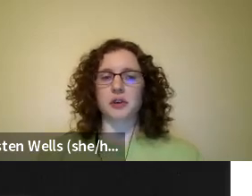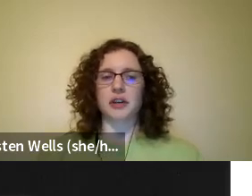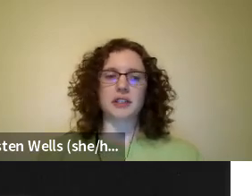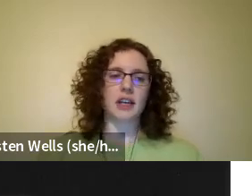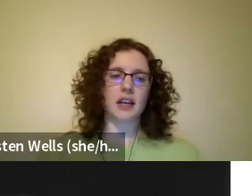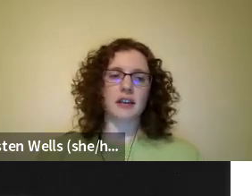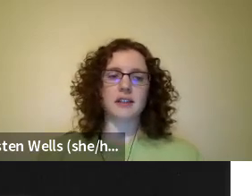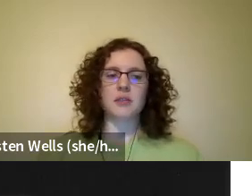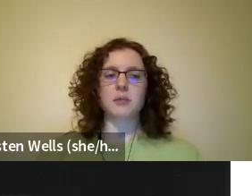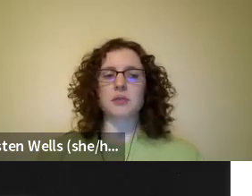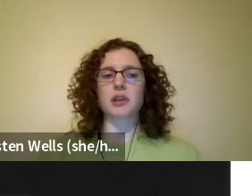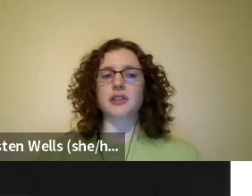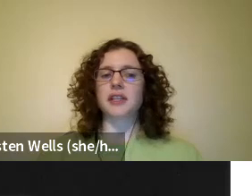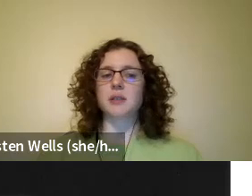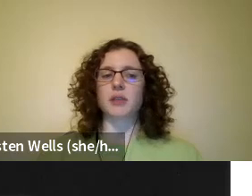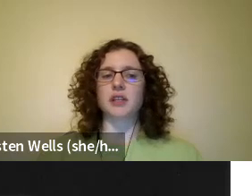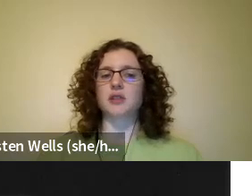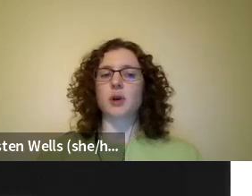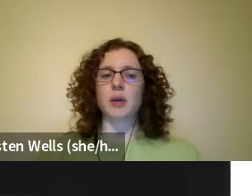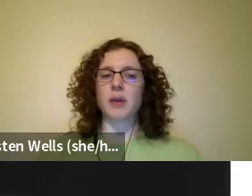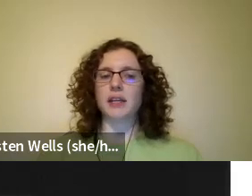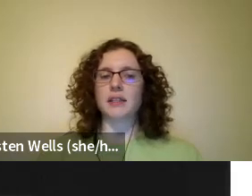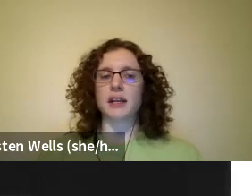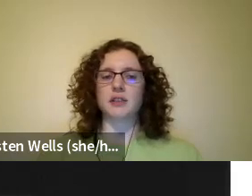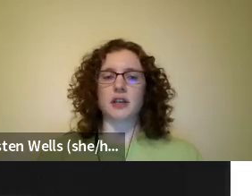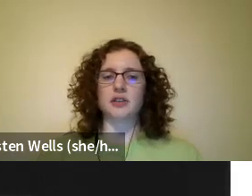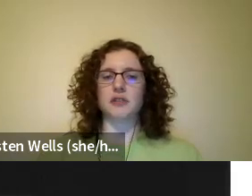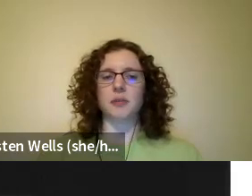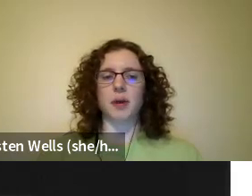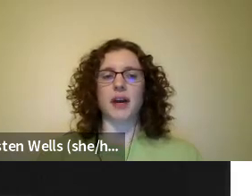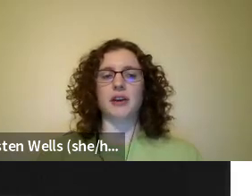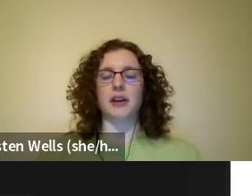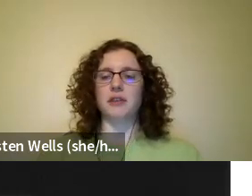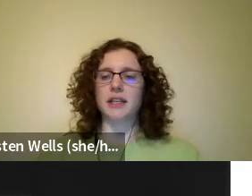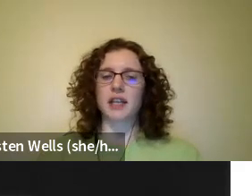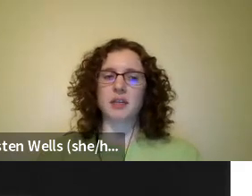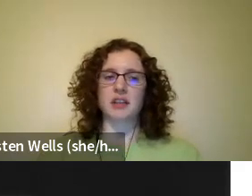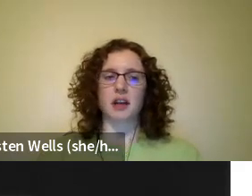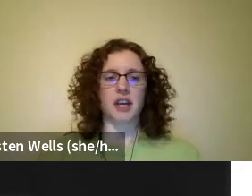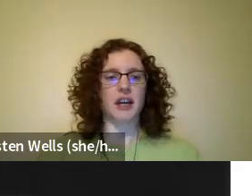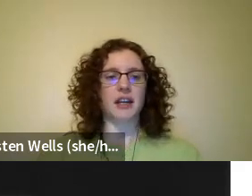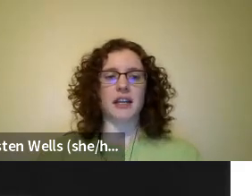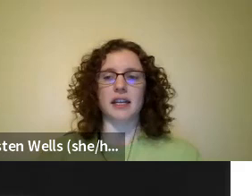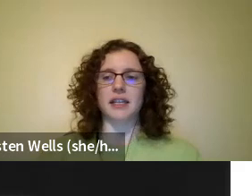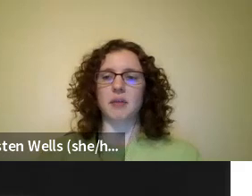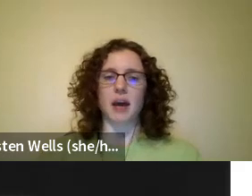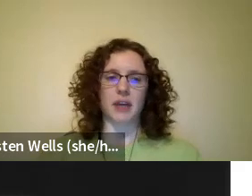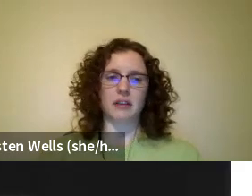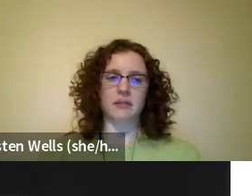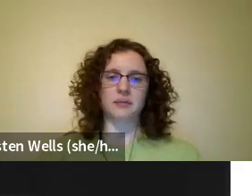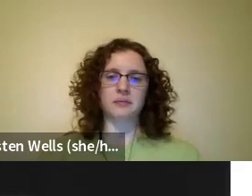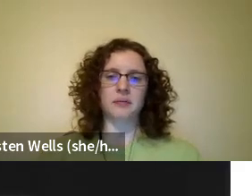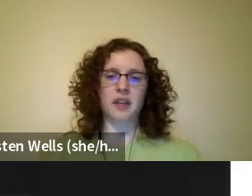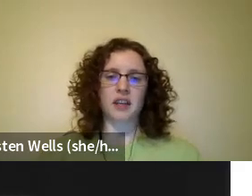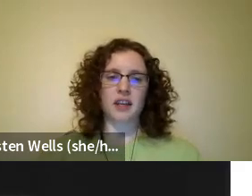rheumatological disorders, these symptoms were largely dismissed as growing pains and exhaustion from my pattern of nighttime insomnia and daytime